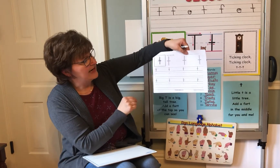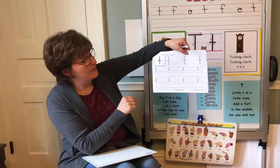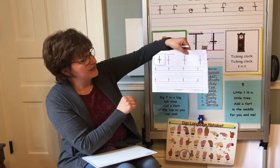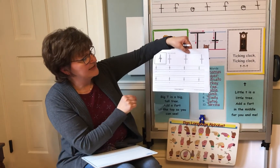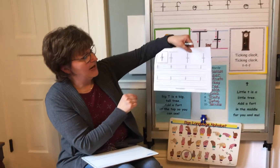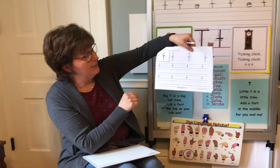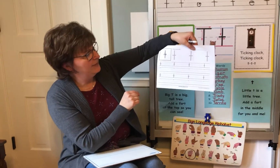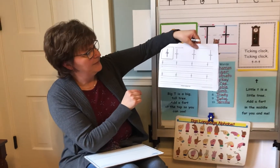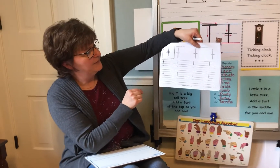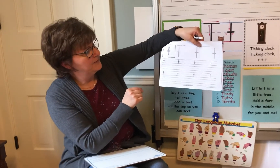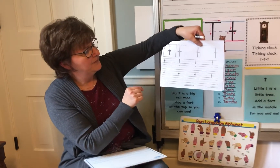at the top,